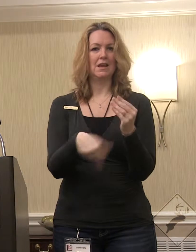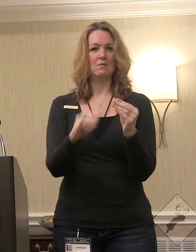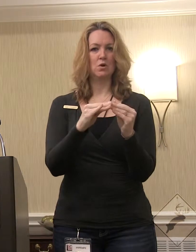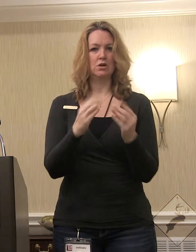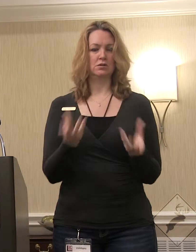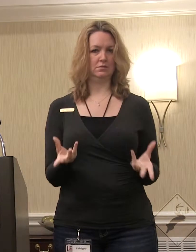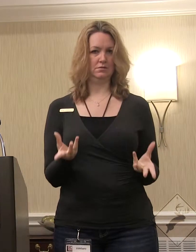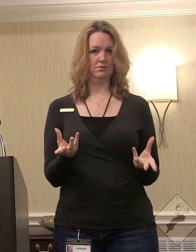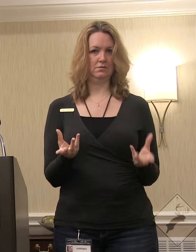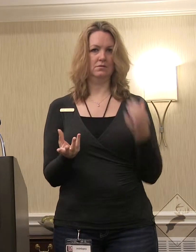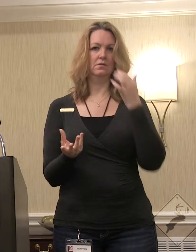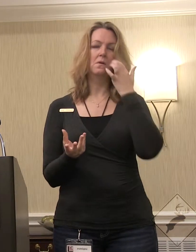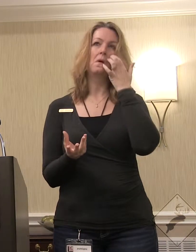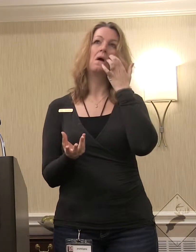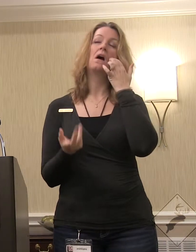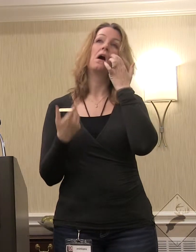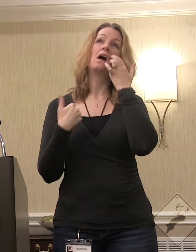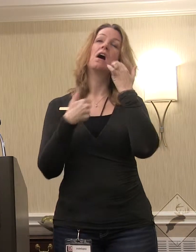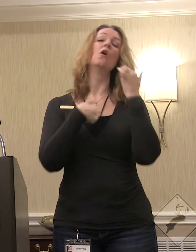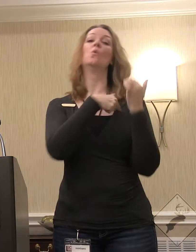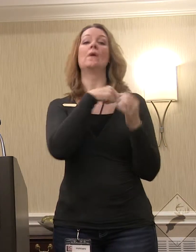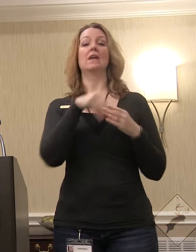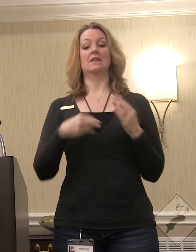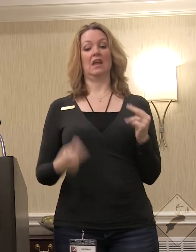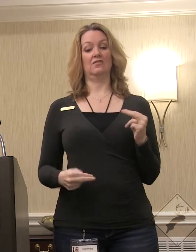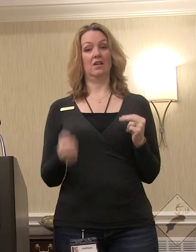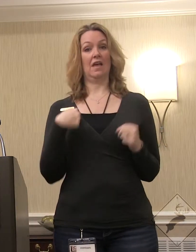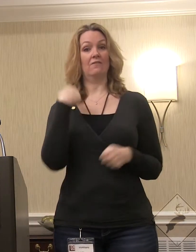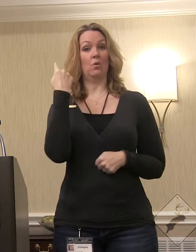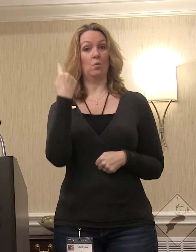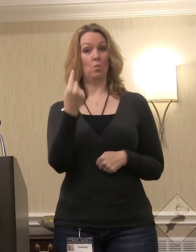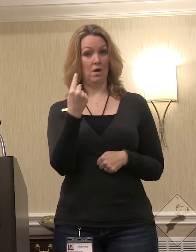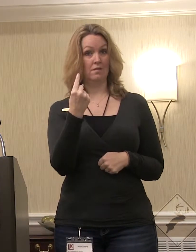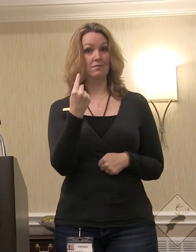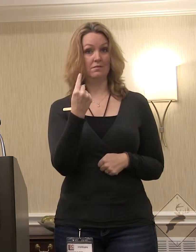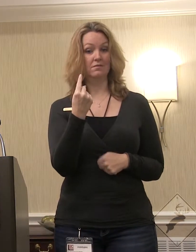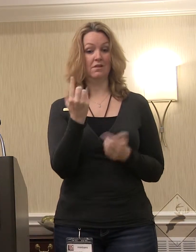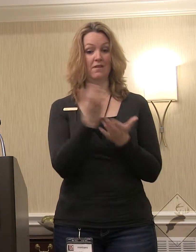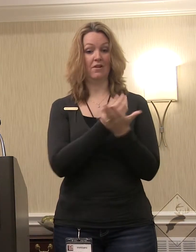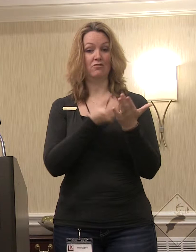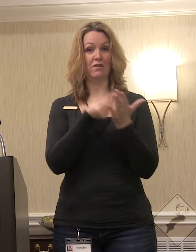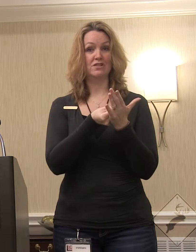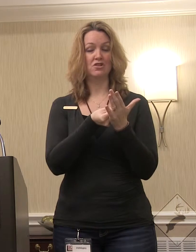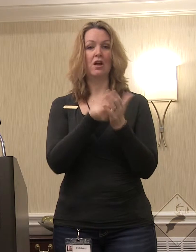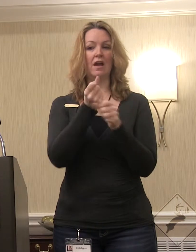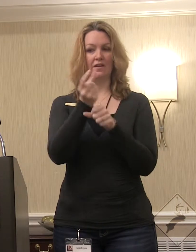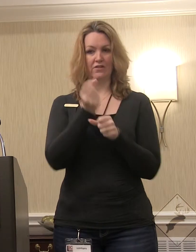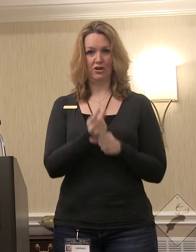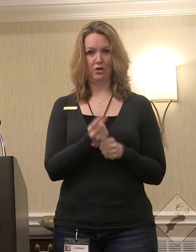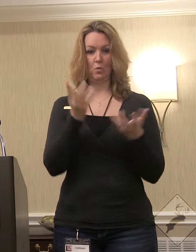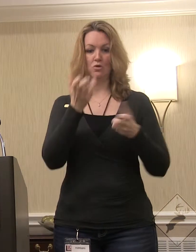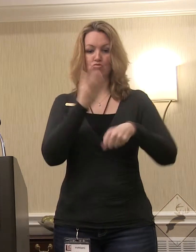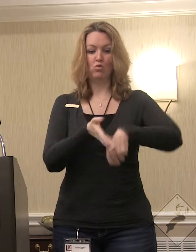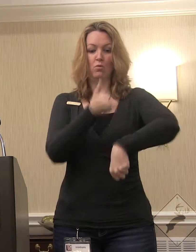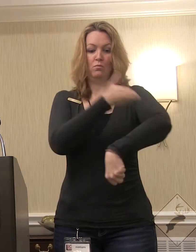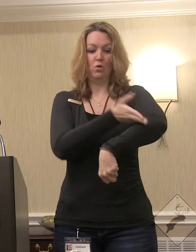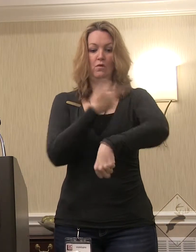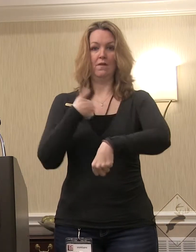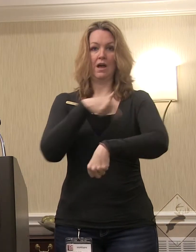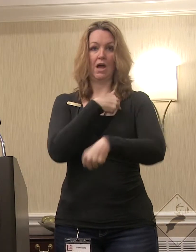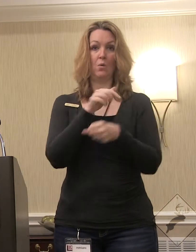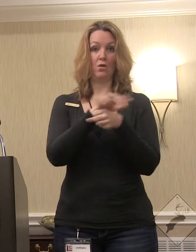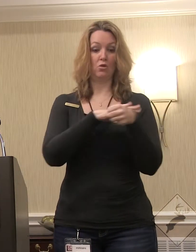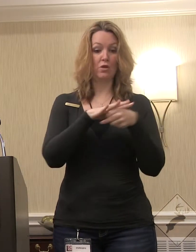So we in Nashville, we have one fundraiser a year where we look to improve our space,